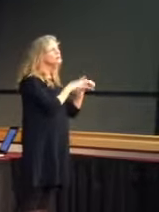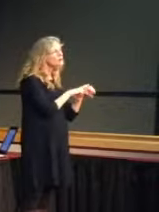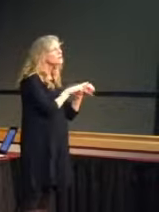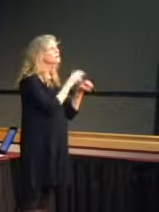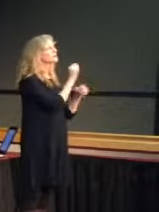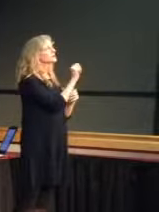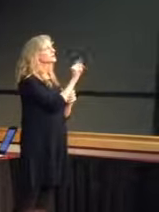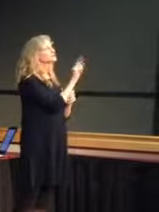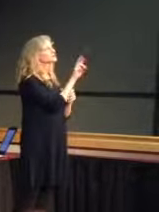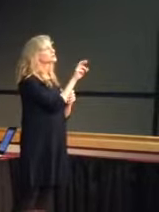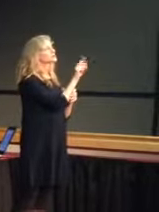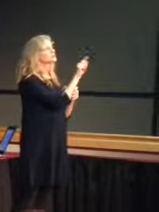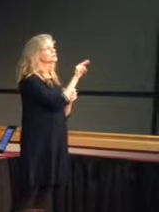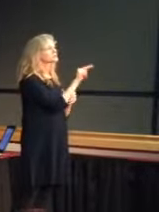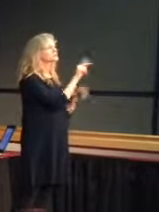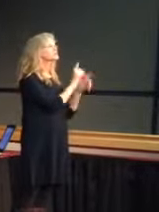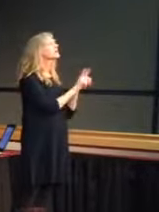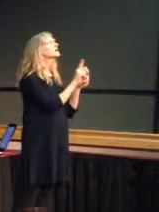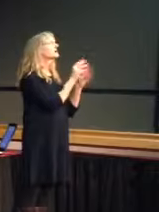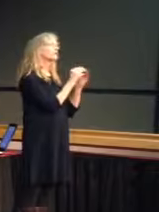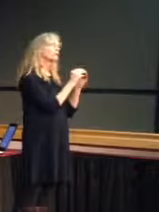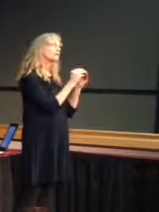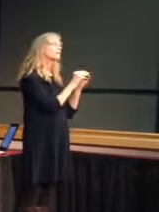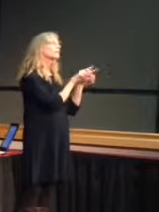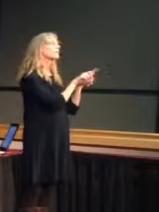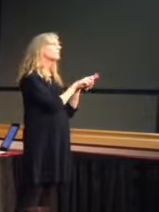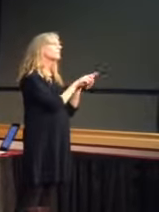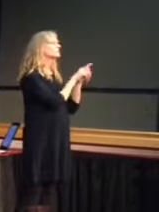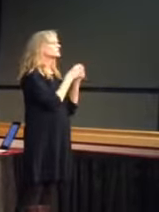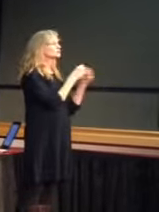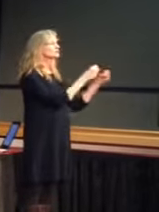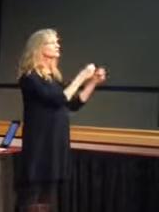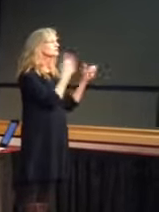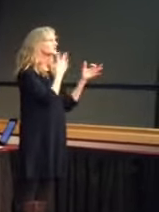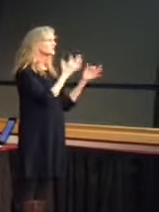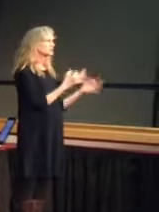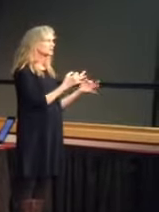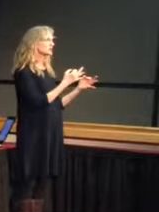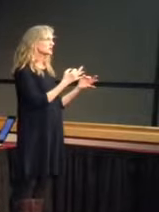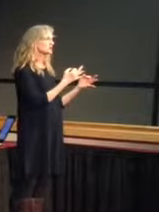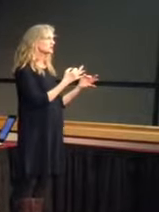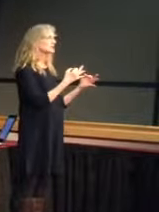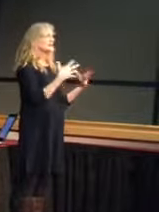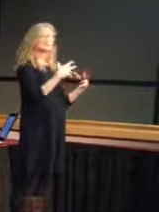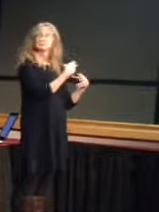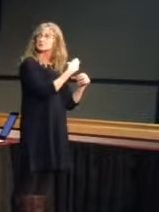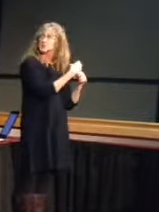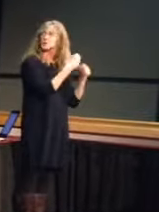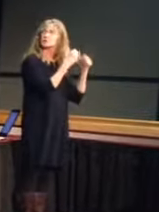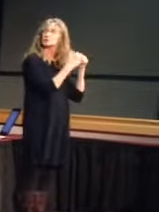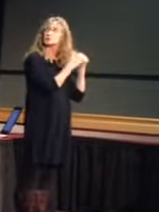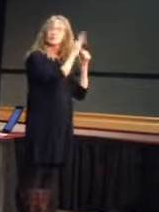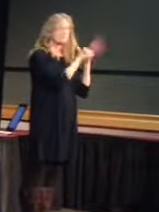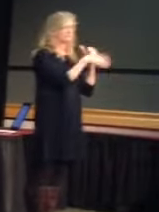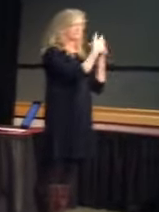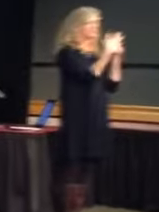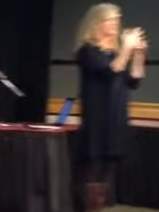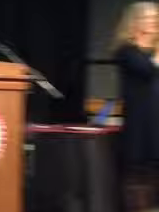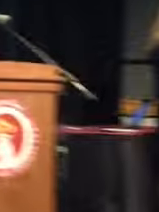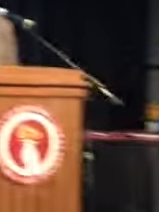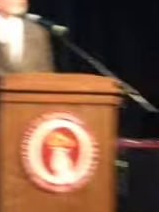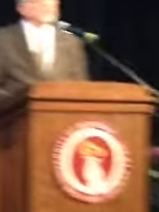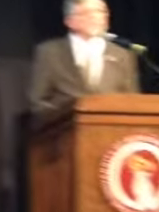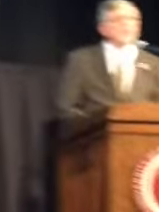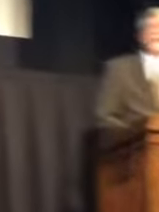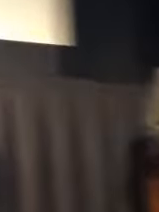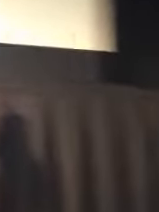attrition, but more importantly through strategic decisions. And so these actions are summarized in this table, this next table. So I want to